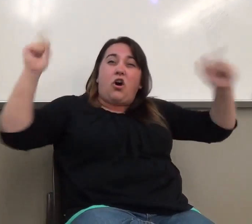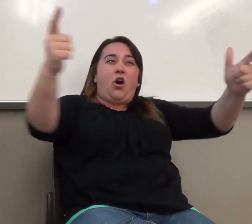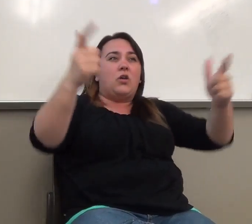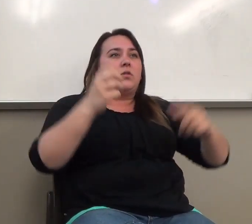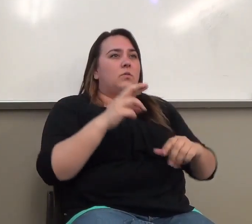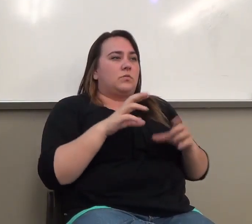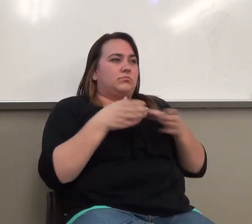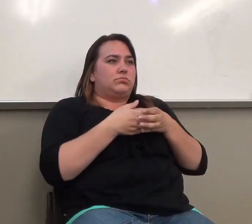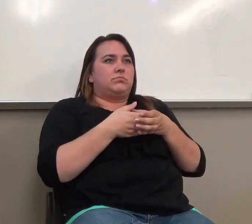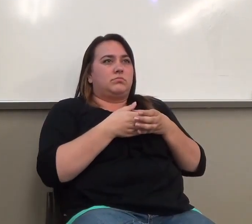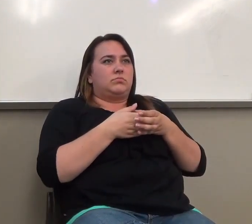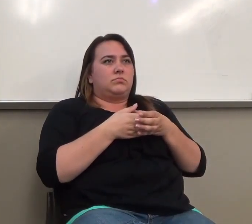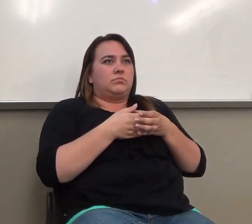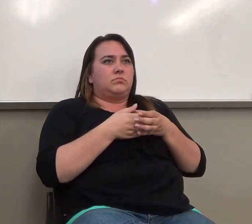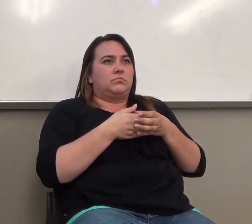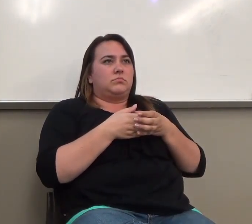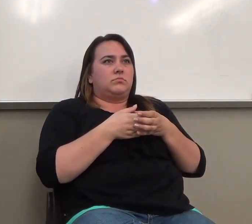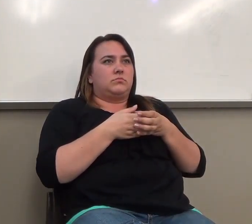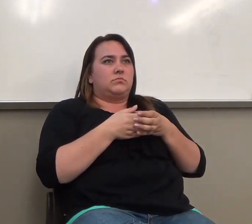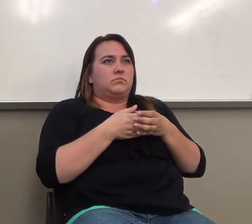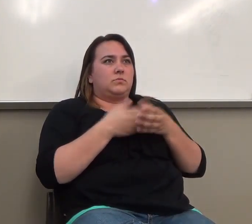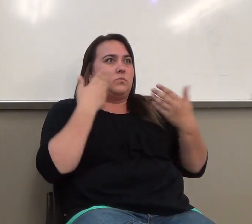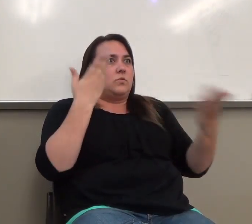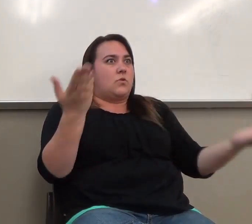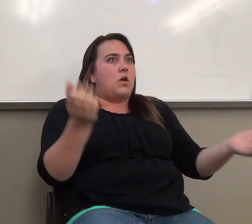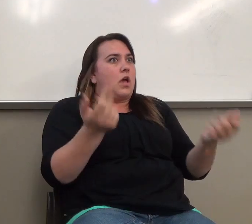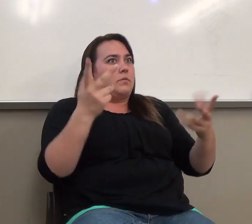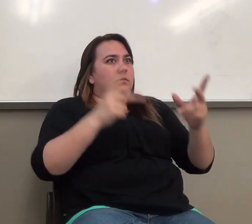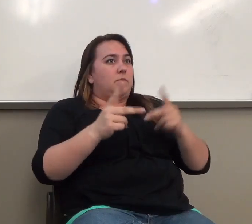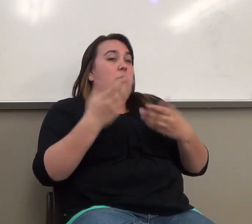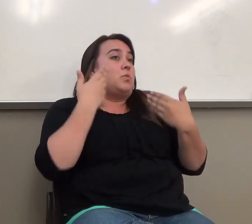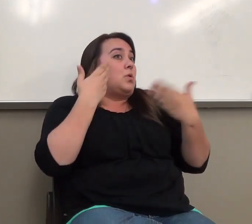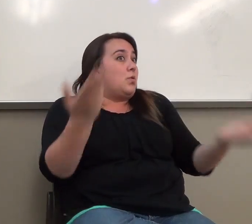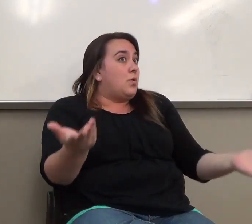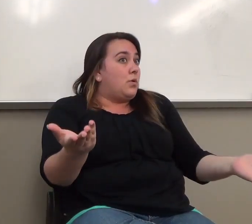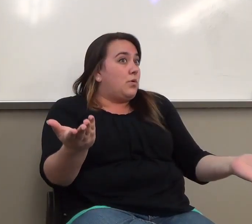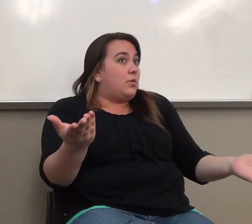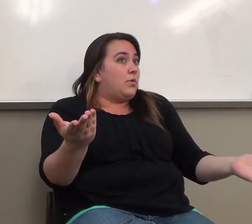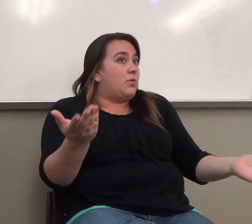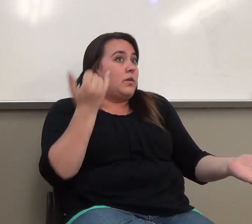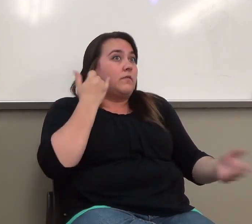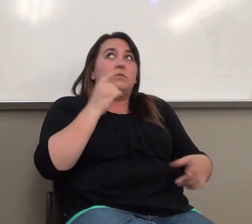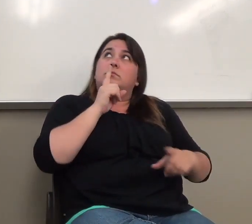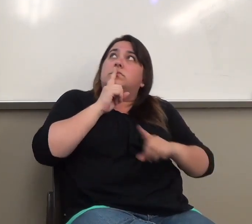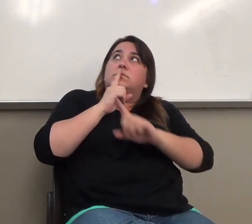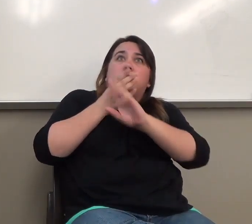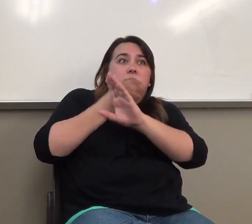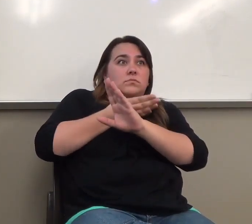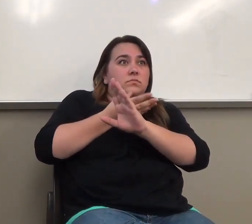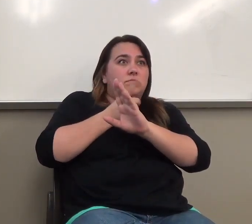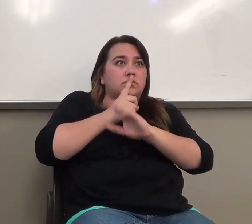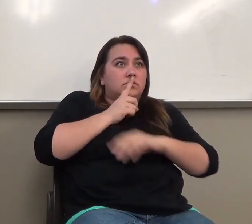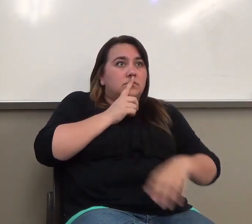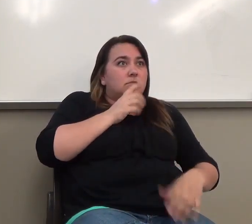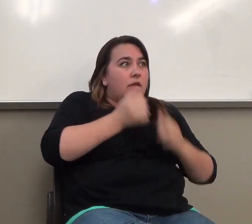okay? Which means that, just like in my example, it's not really clear whether I'm talking to every